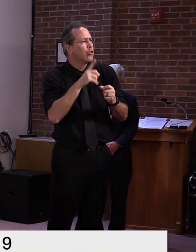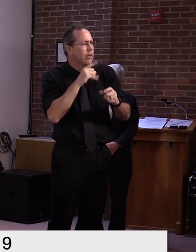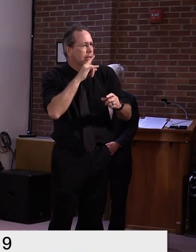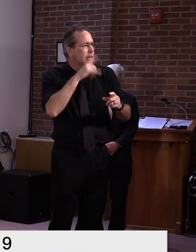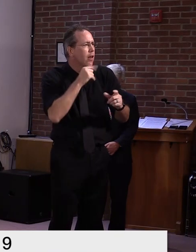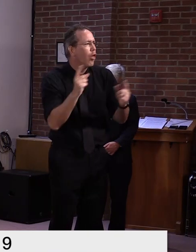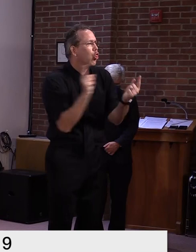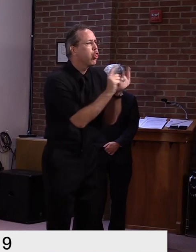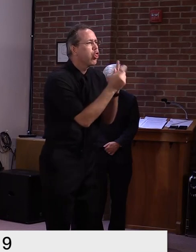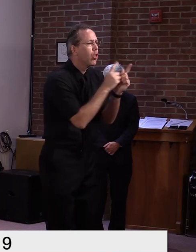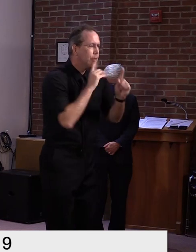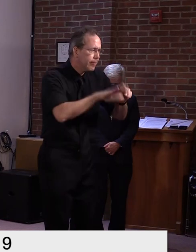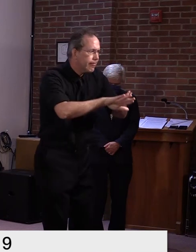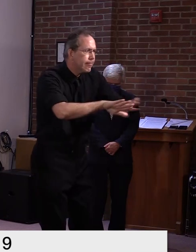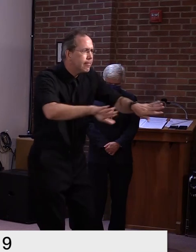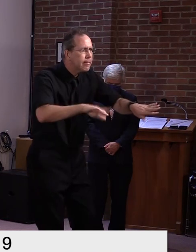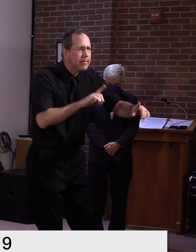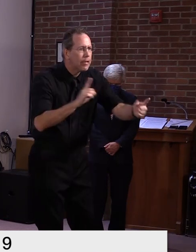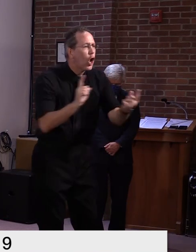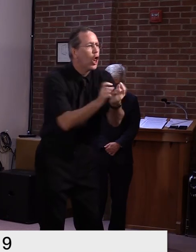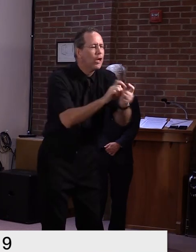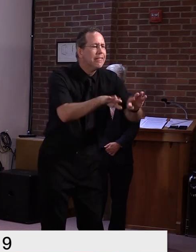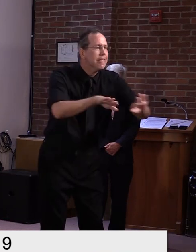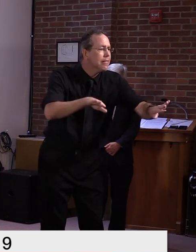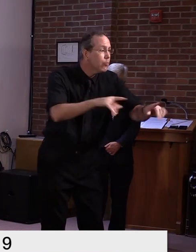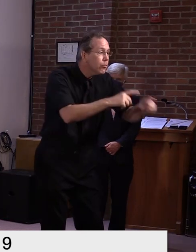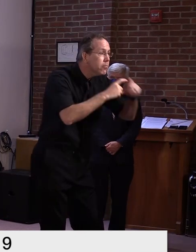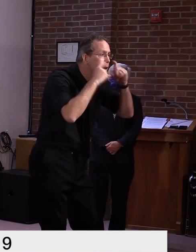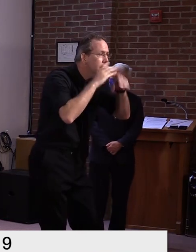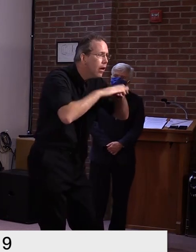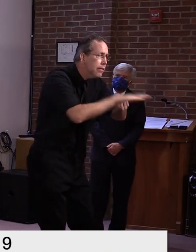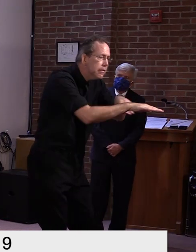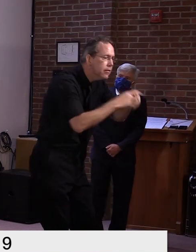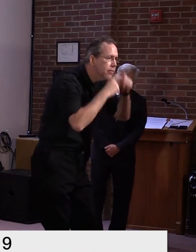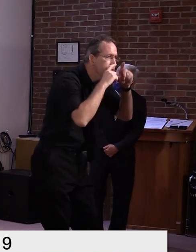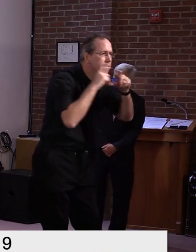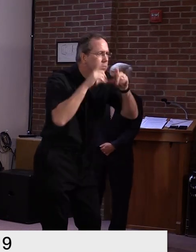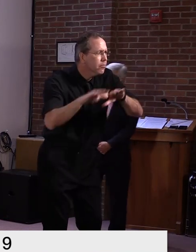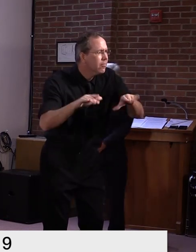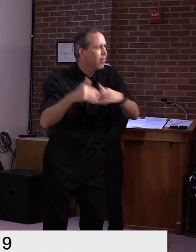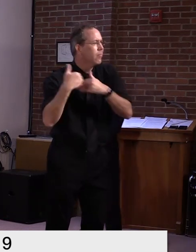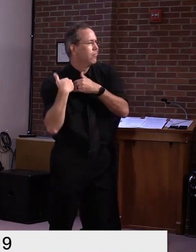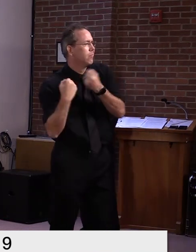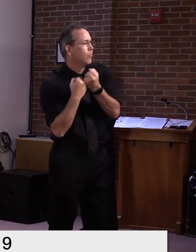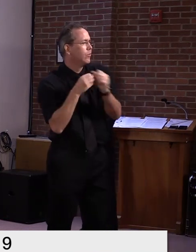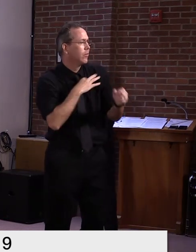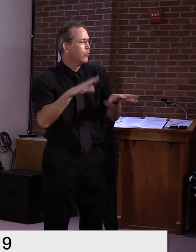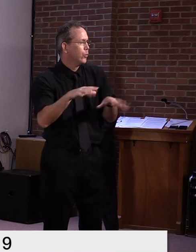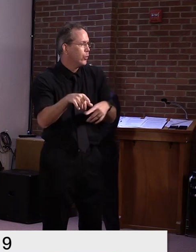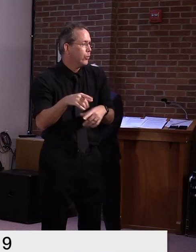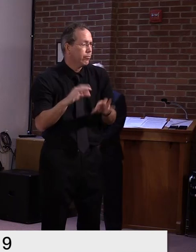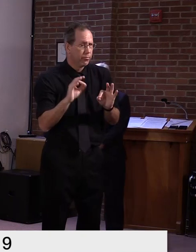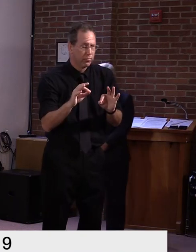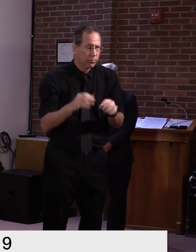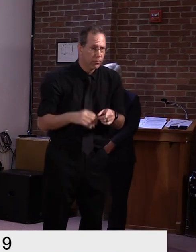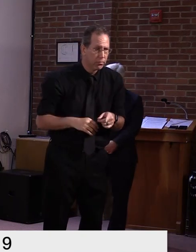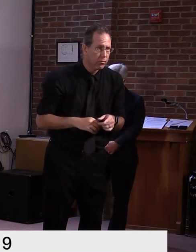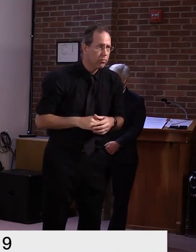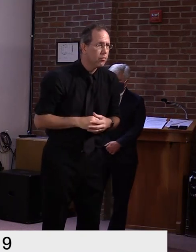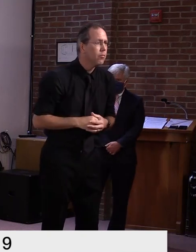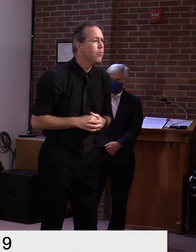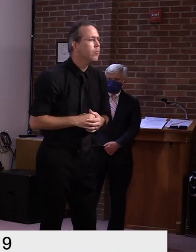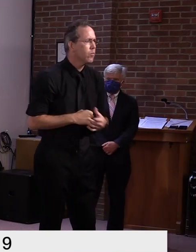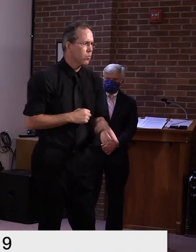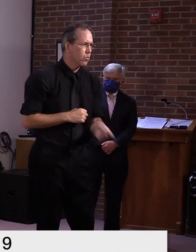Yes, I believe this is for Secretary Prentice also, and possibly Dr. Levine. The state CDC guidelines for students and